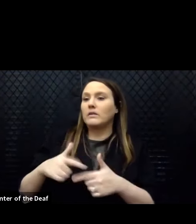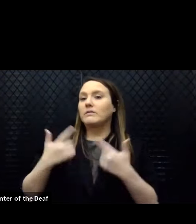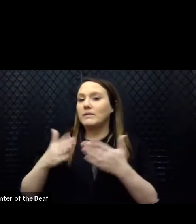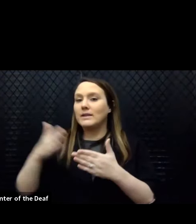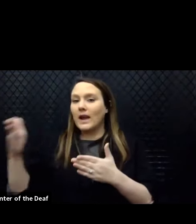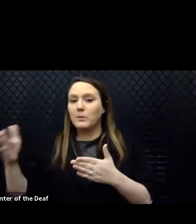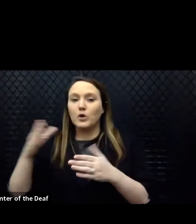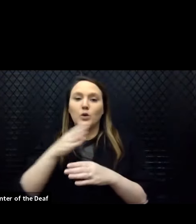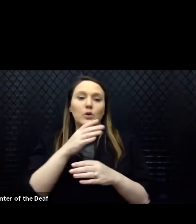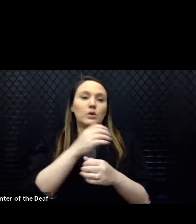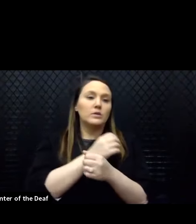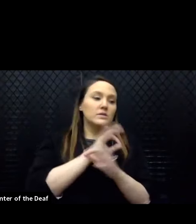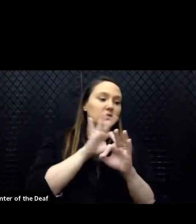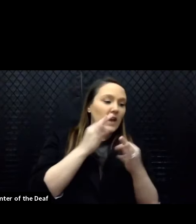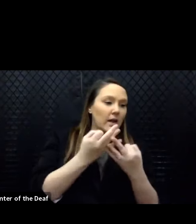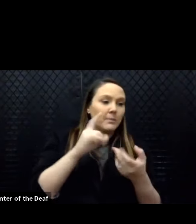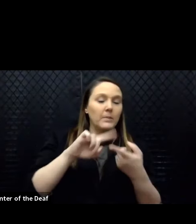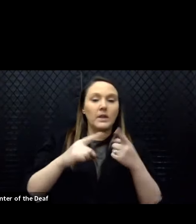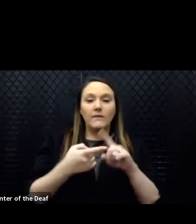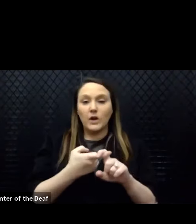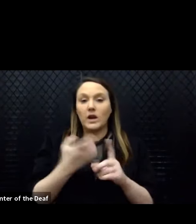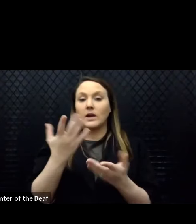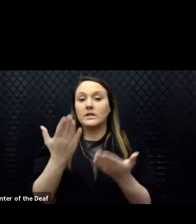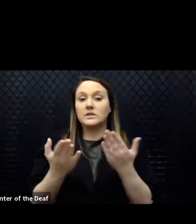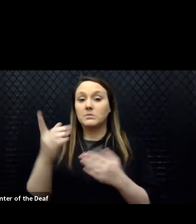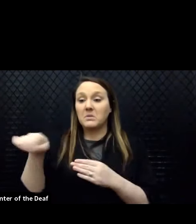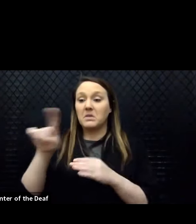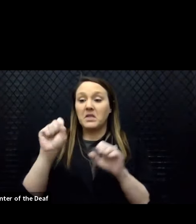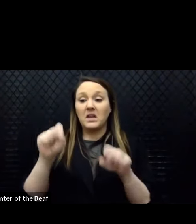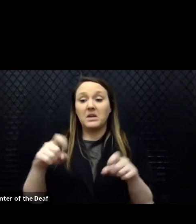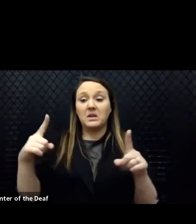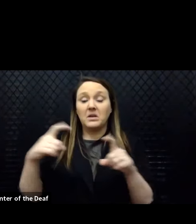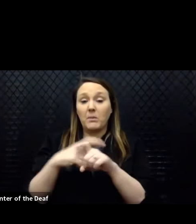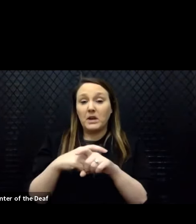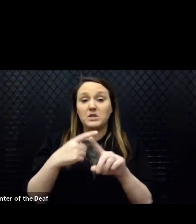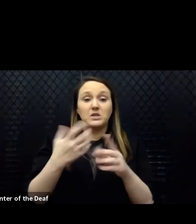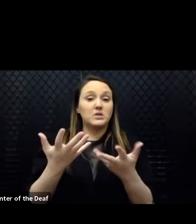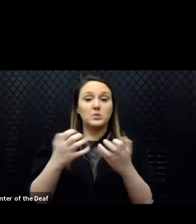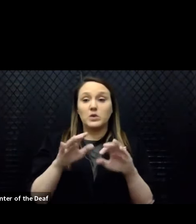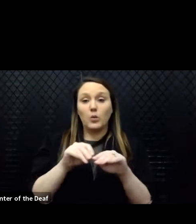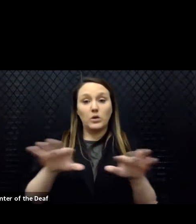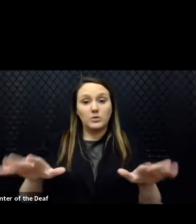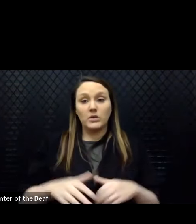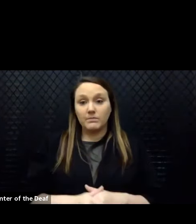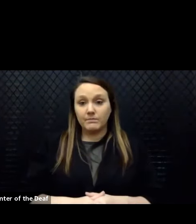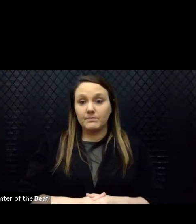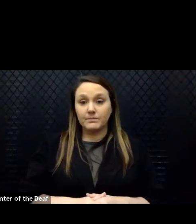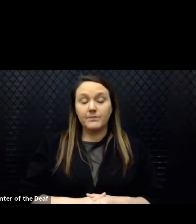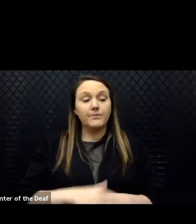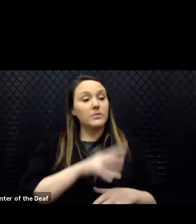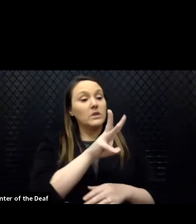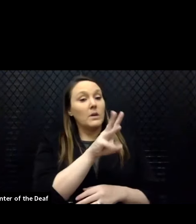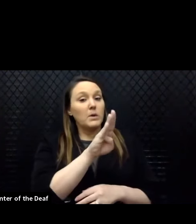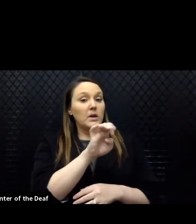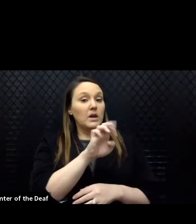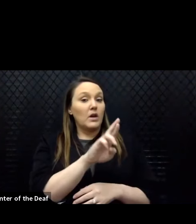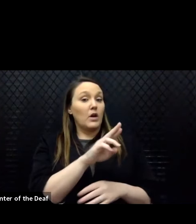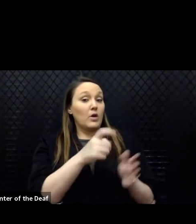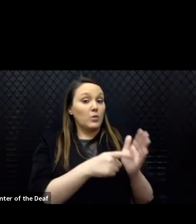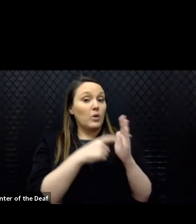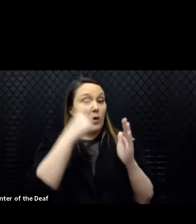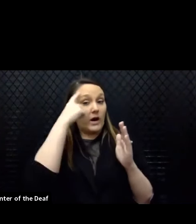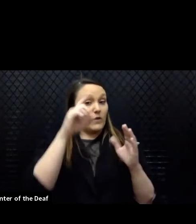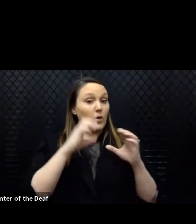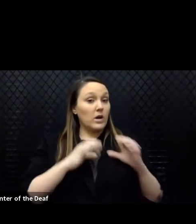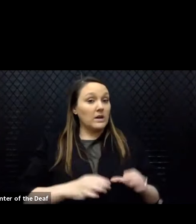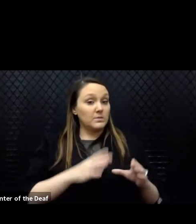all of those people that may be susceptible to having complications from this, and we don't want to spread it. Also from WBIR, is it required for